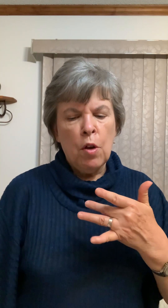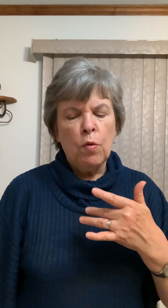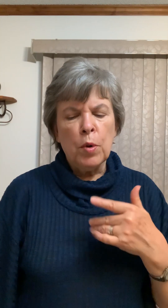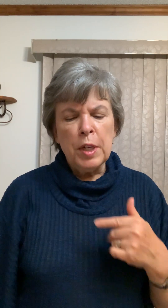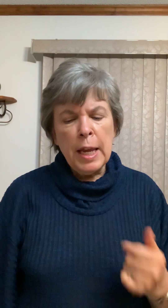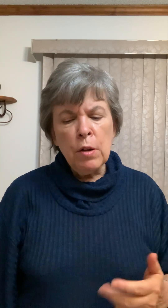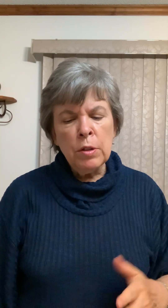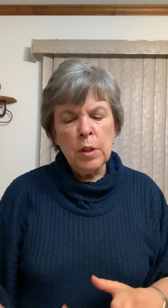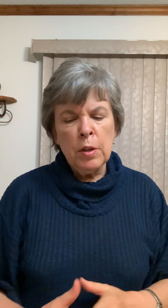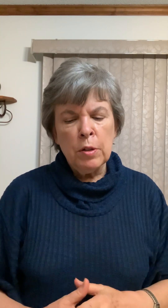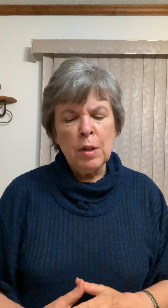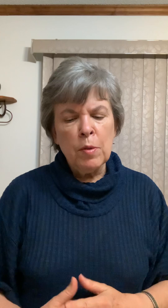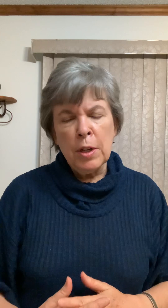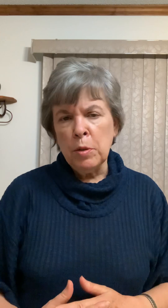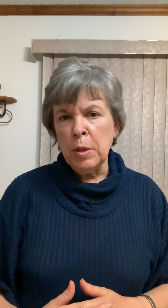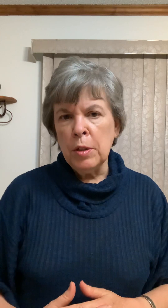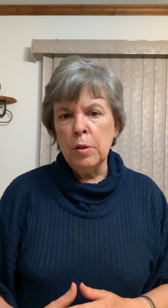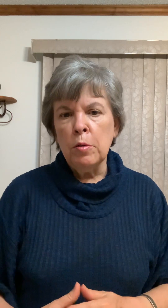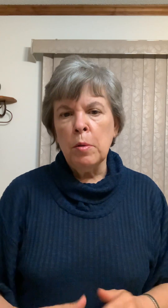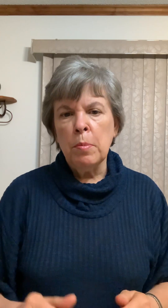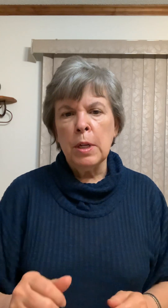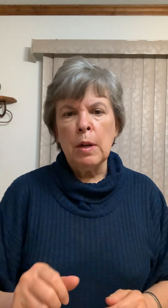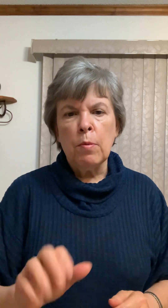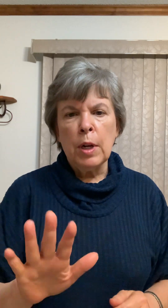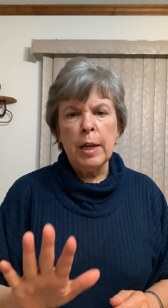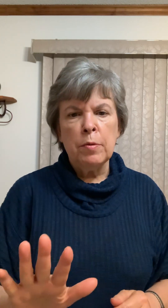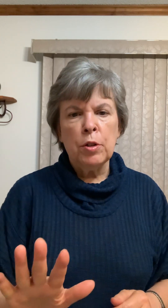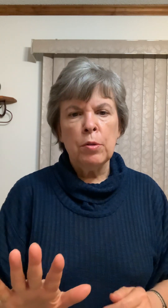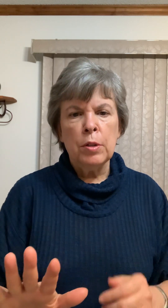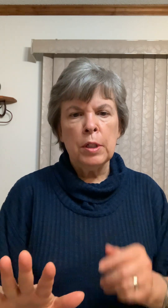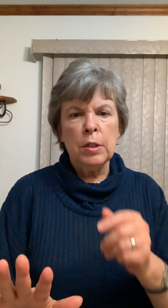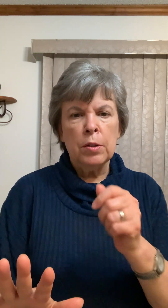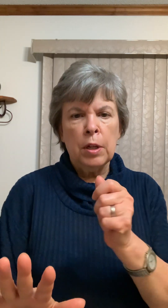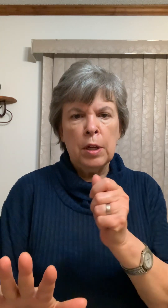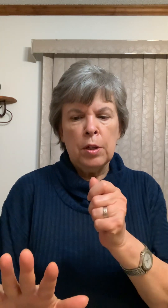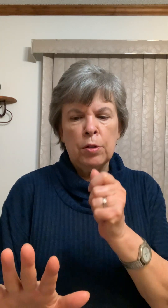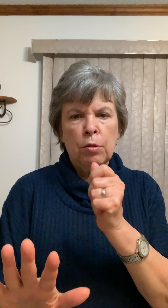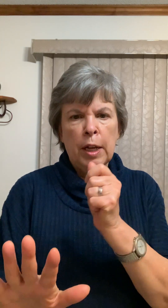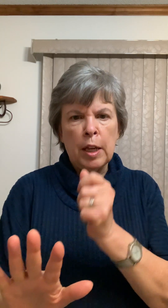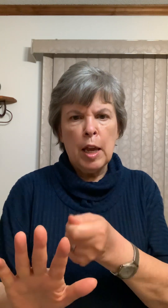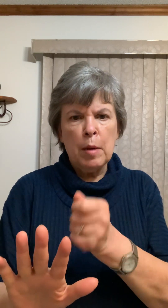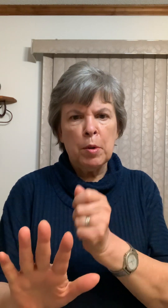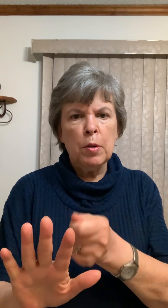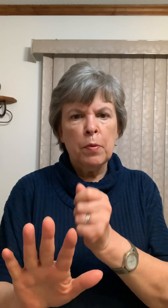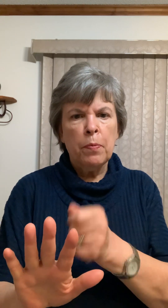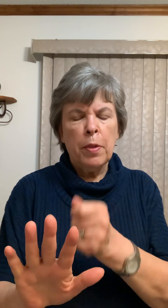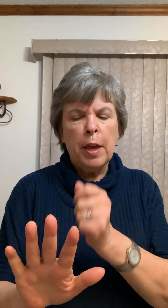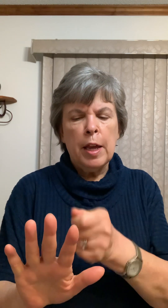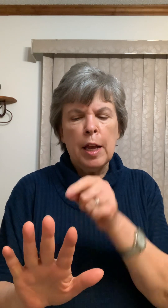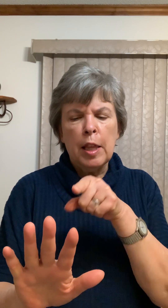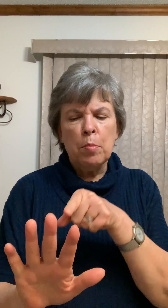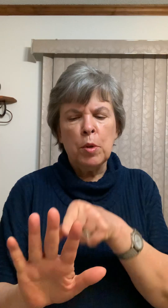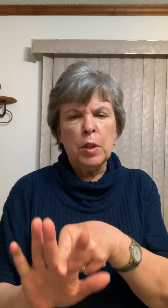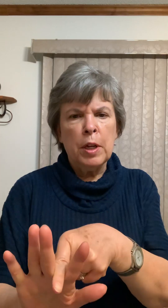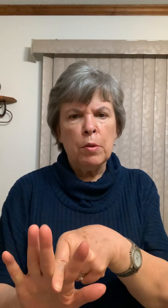For nails, there are several things we could do, but what I have chosen is to like hammer and then put the nail